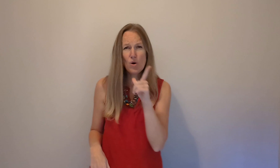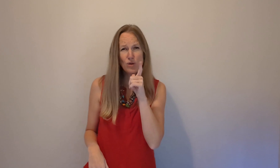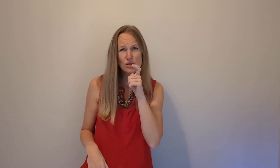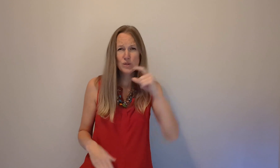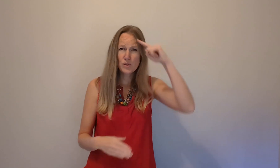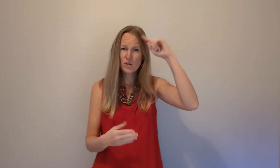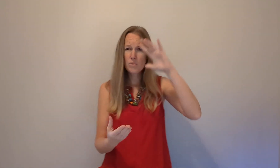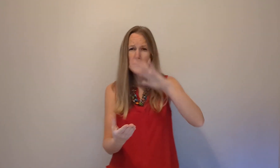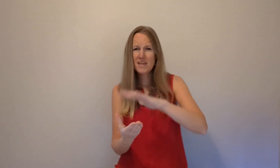those who